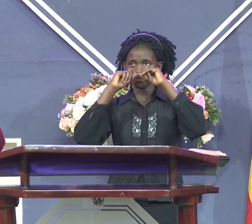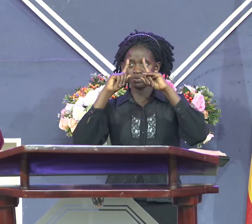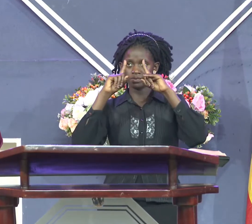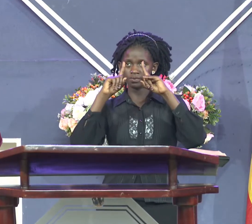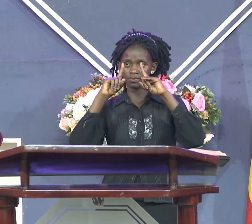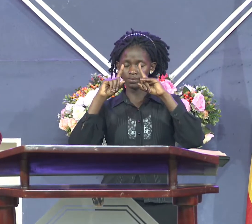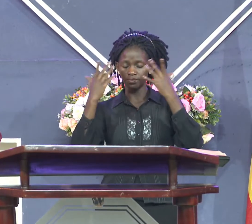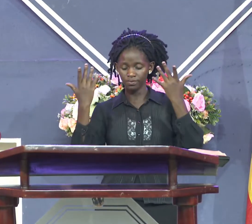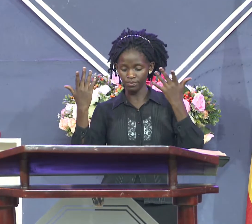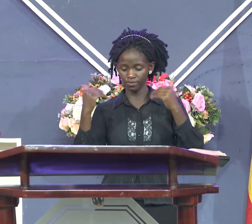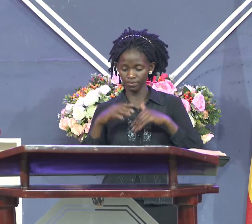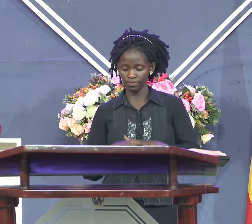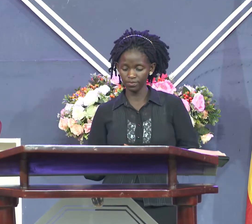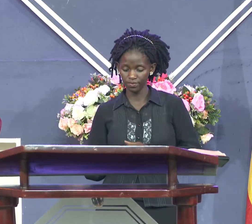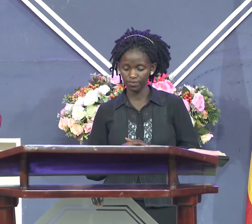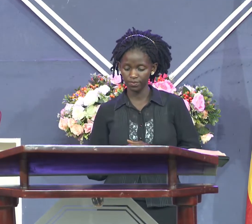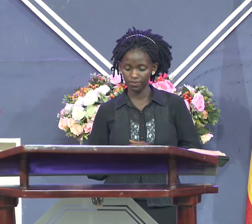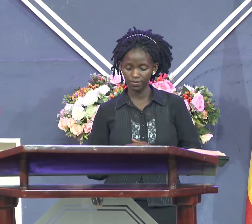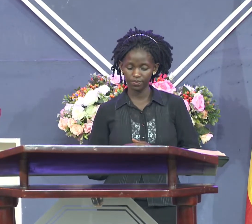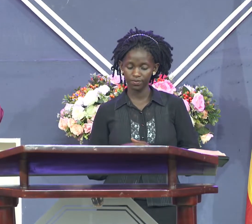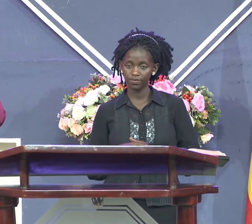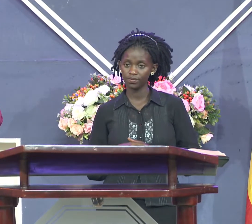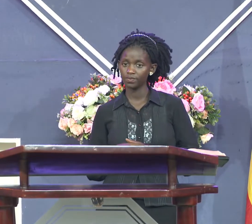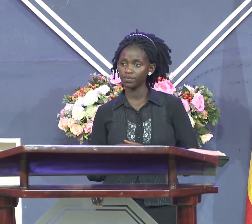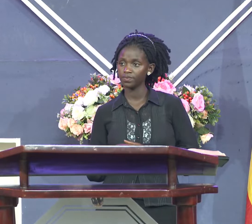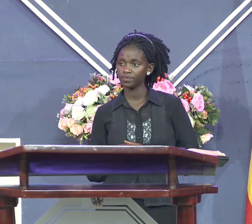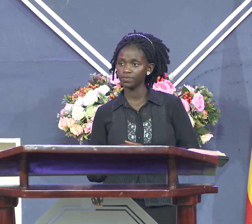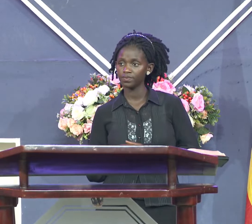I had woken up but in the